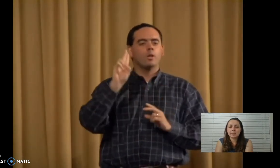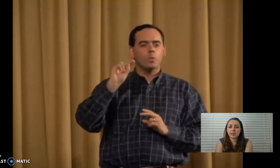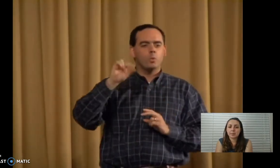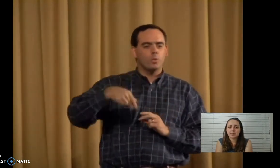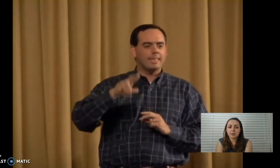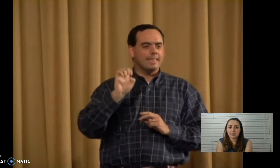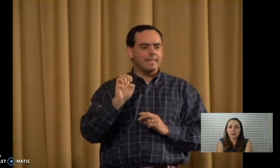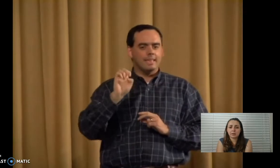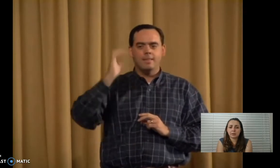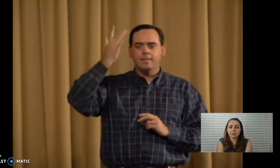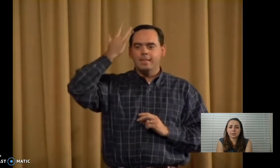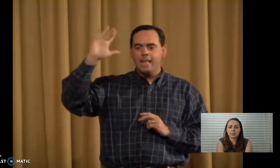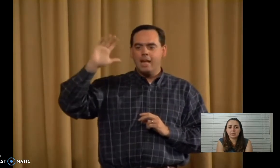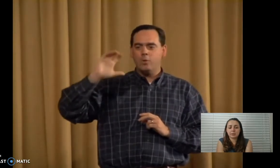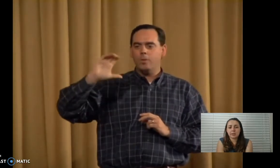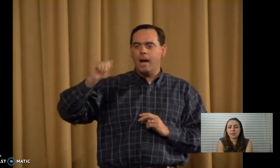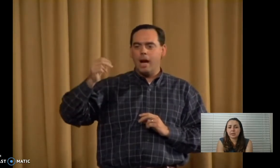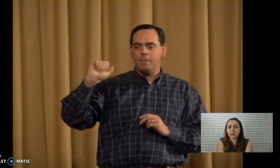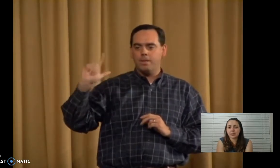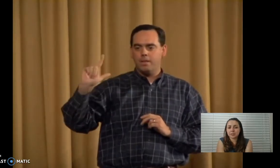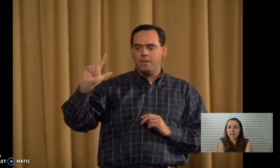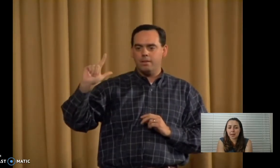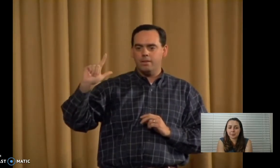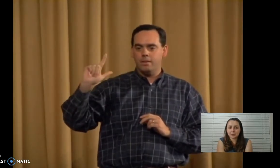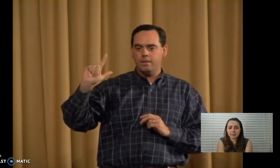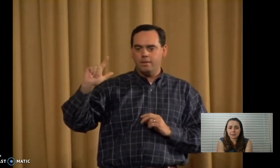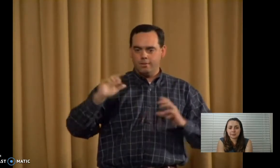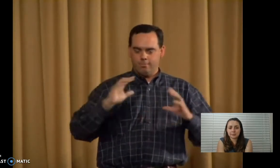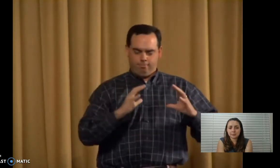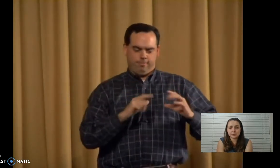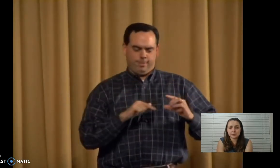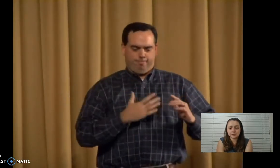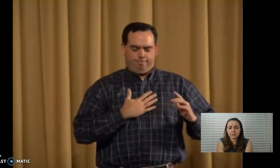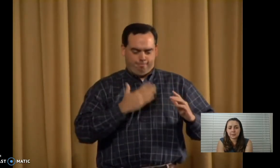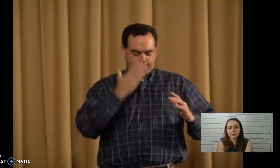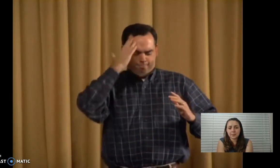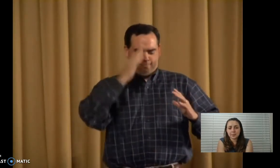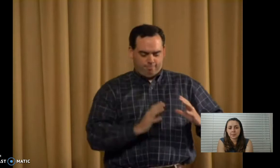It's a development that I call unique intelligence capital.